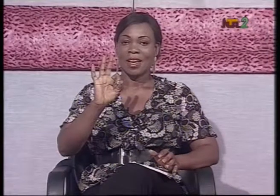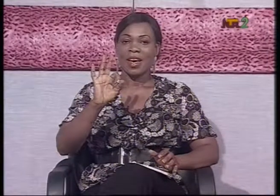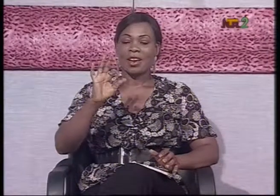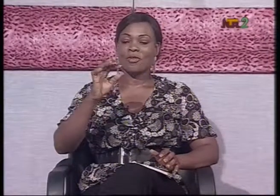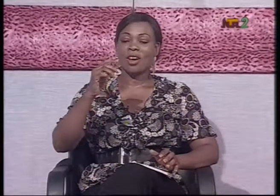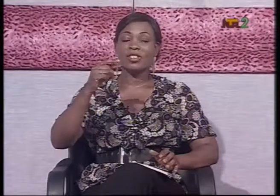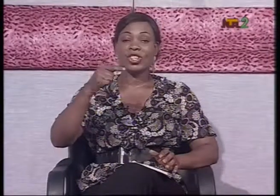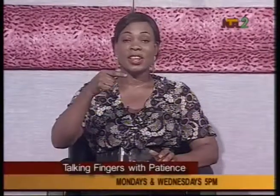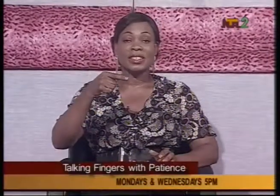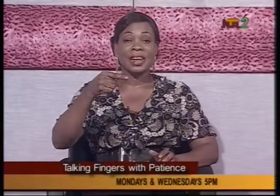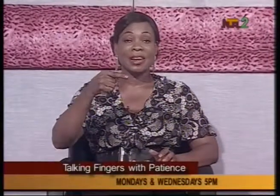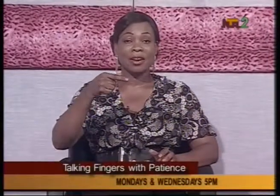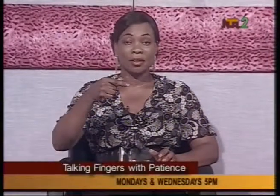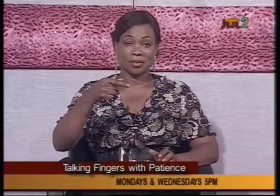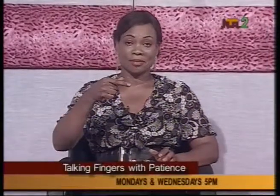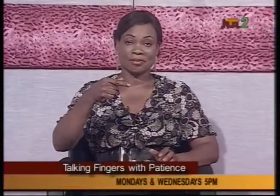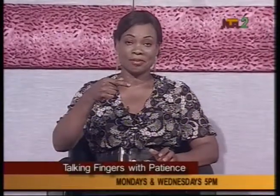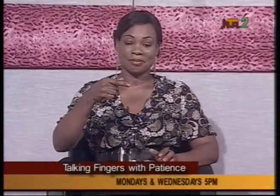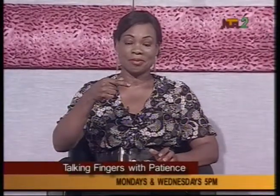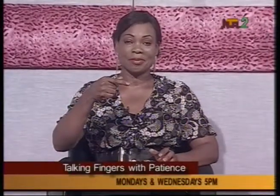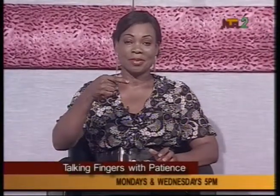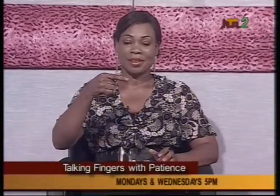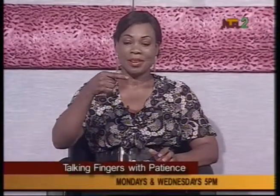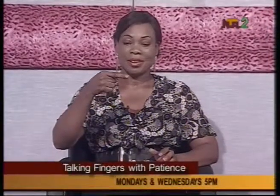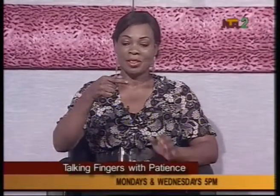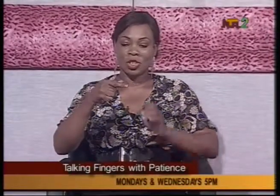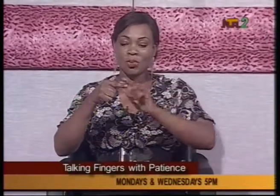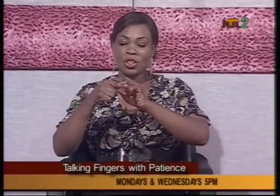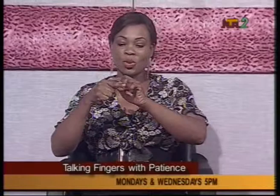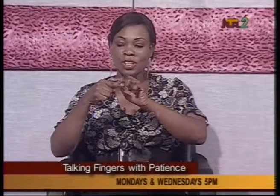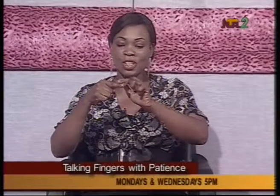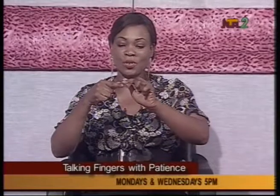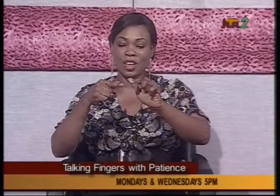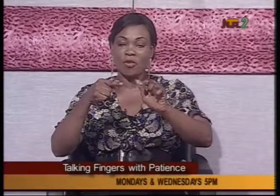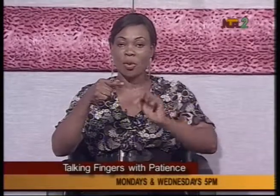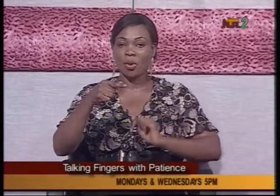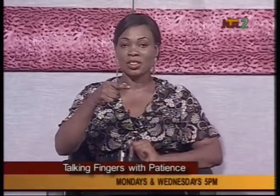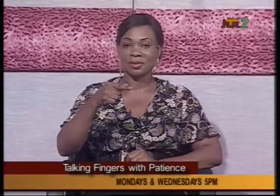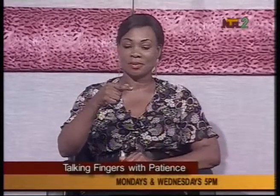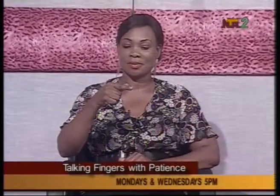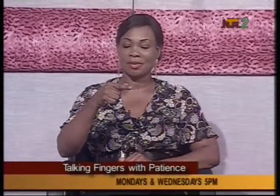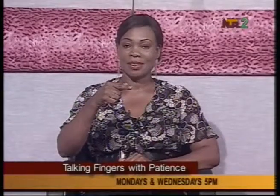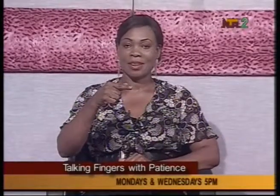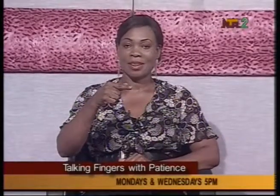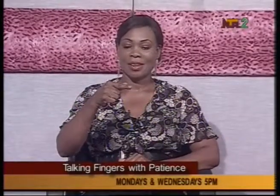And of course, G is like a gun. You just point your index finger forward.